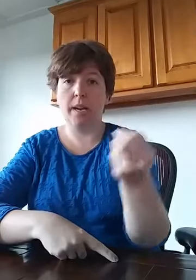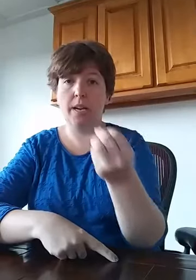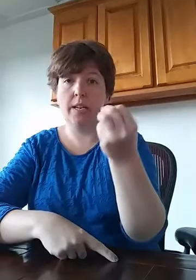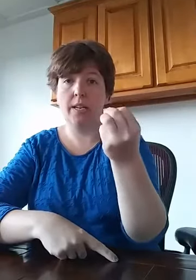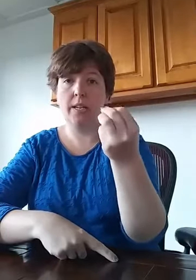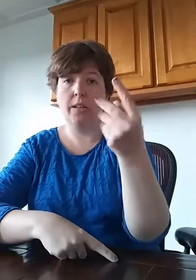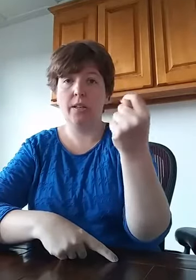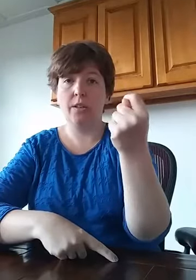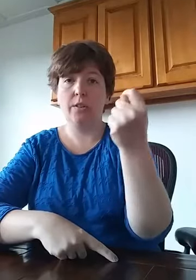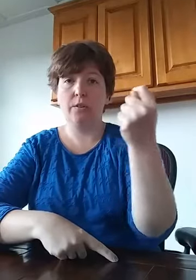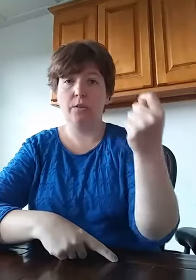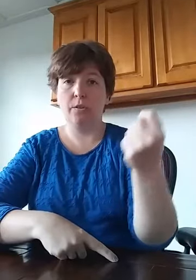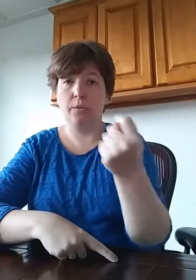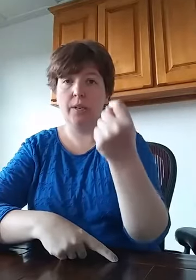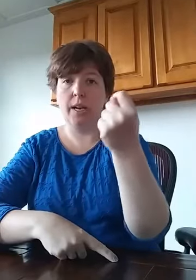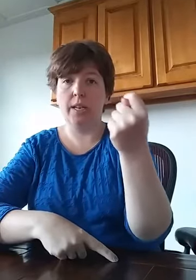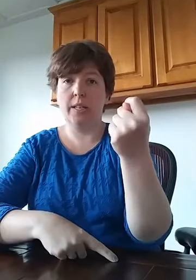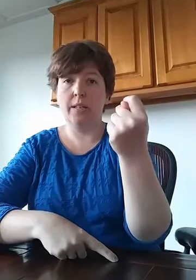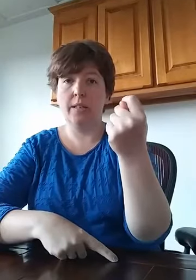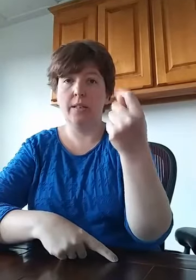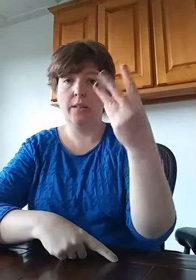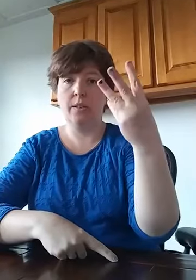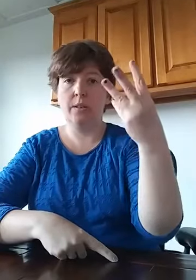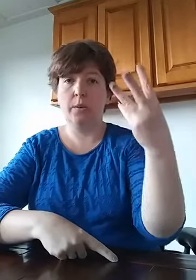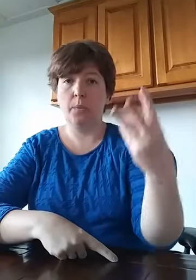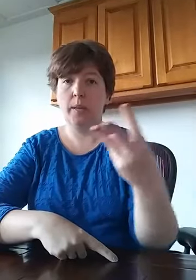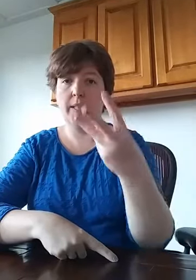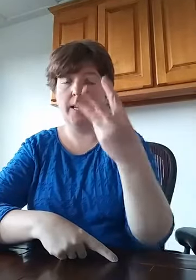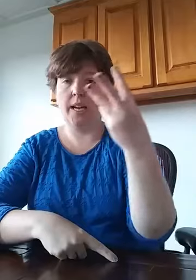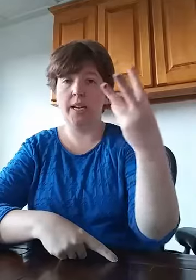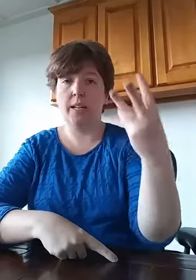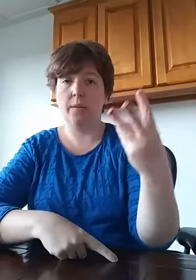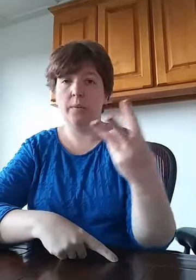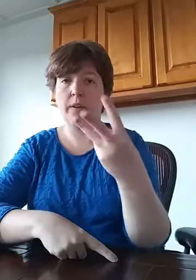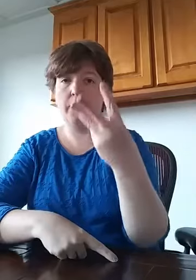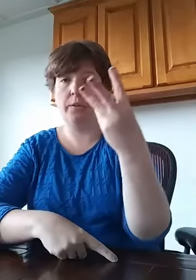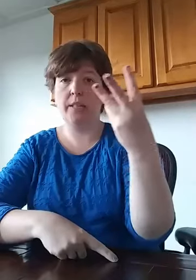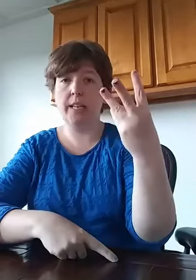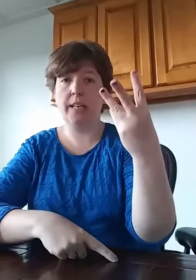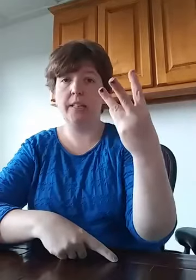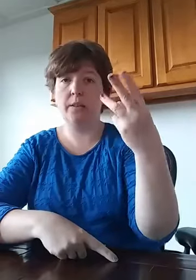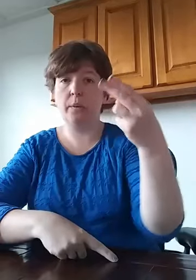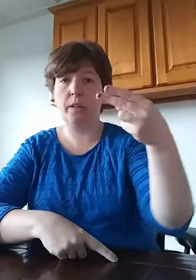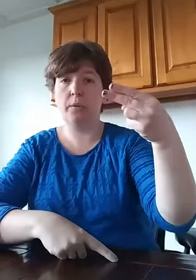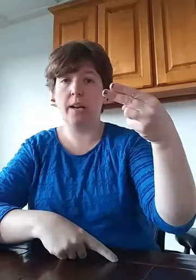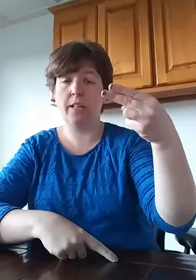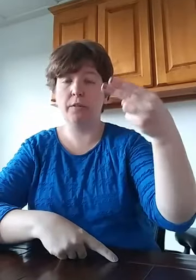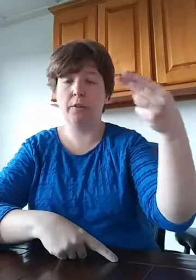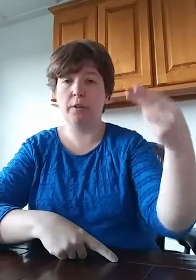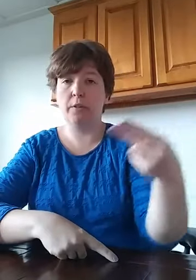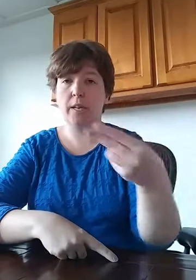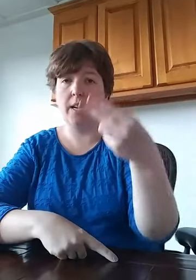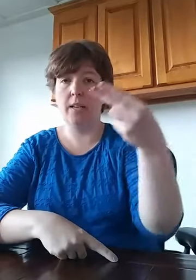Monday, Tuesday, Wednesday. We already used T, so we're going to do H for Thursday,